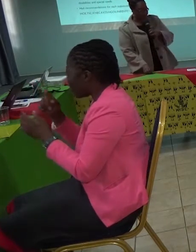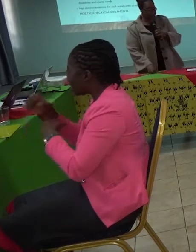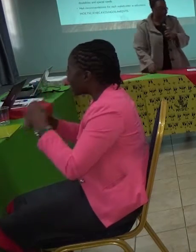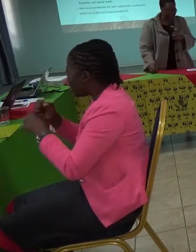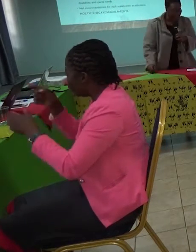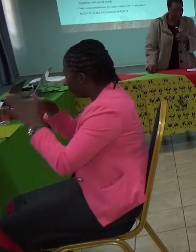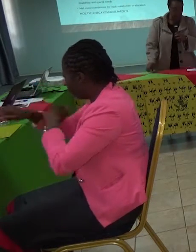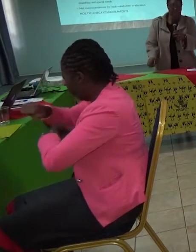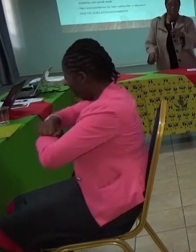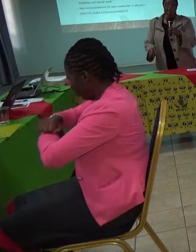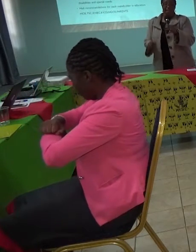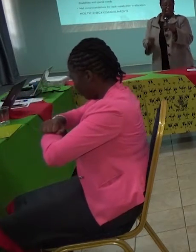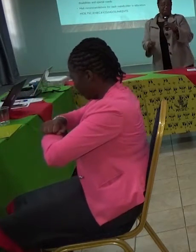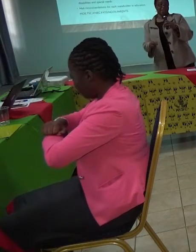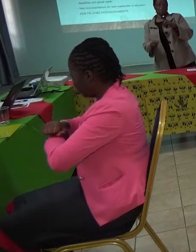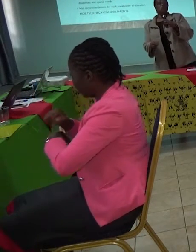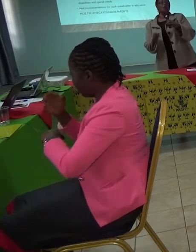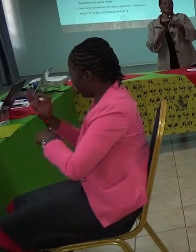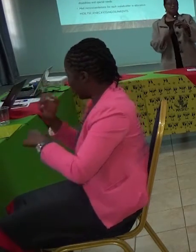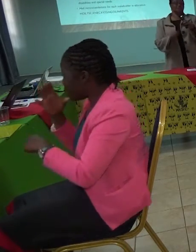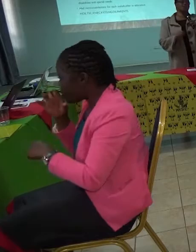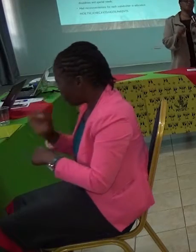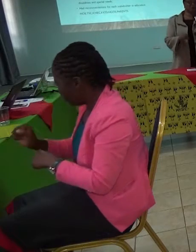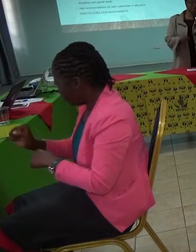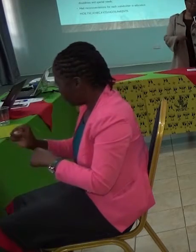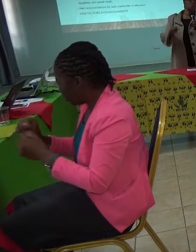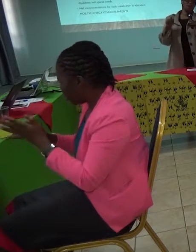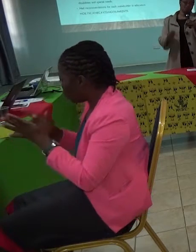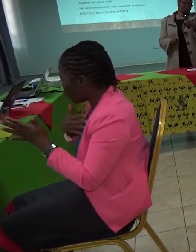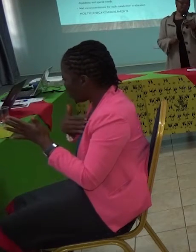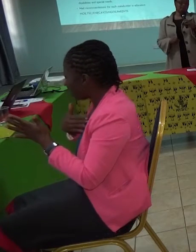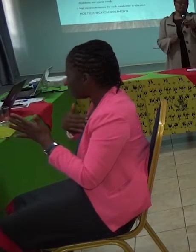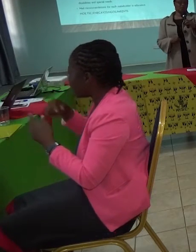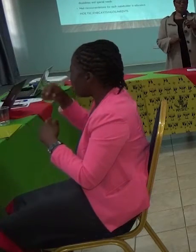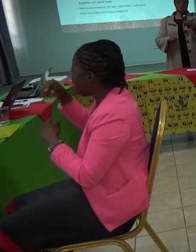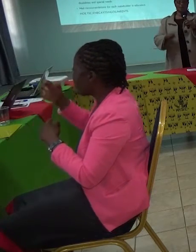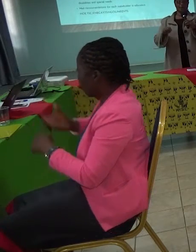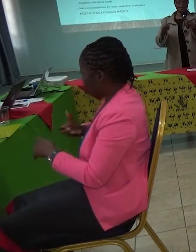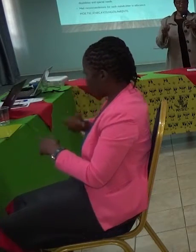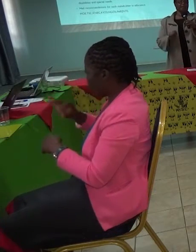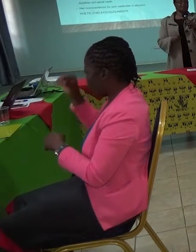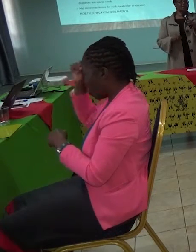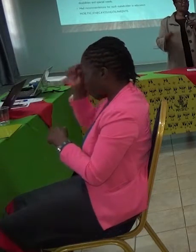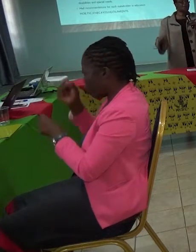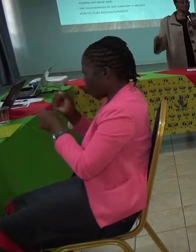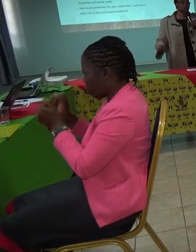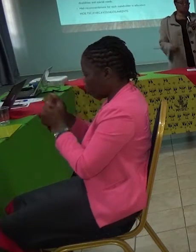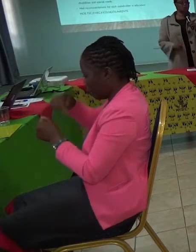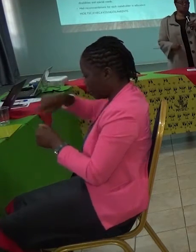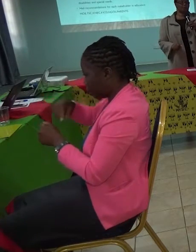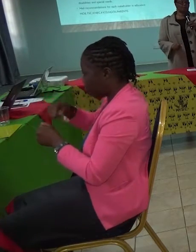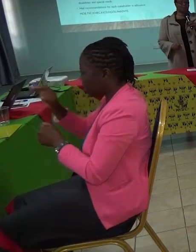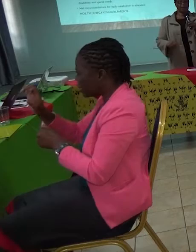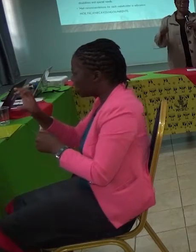3, Bwana Director, I think we still have a challenge to get the Council of Governors to work with us. Because then ECD is part of